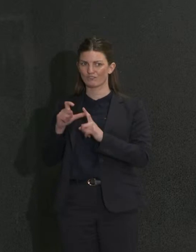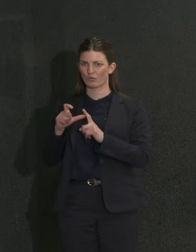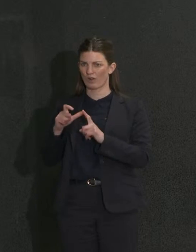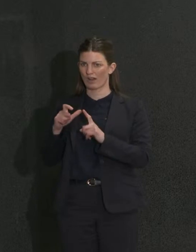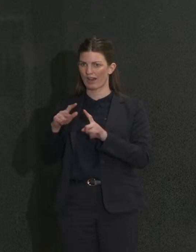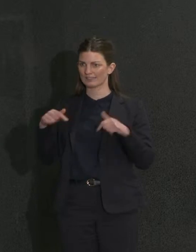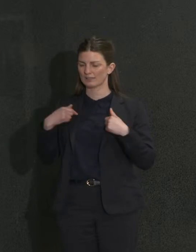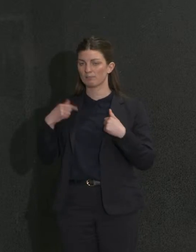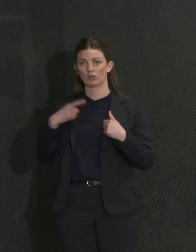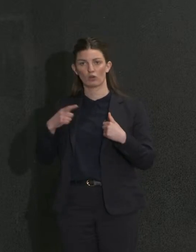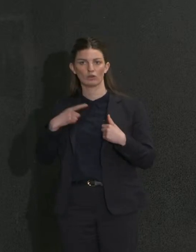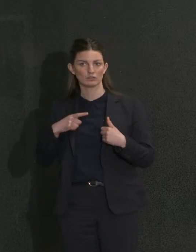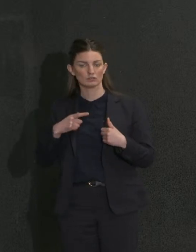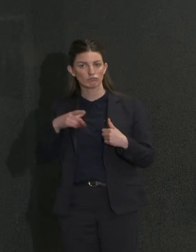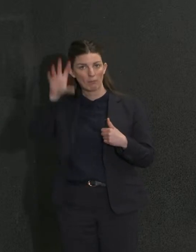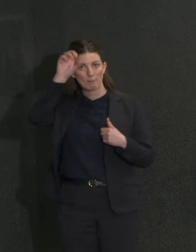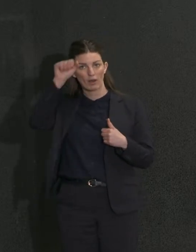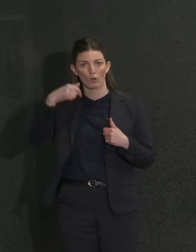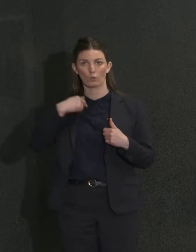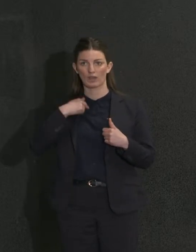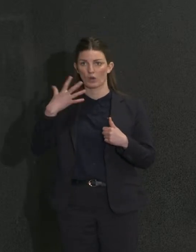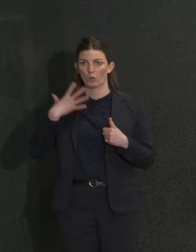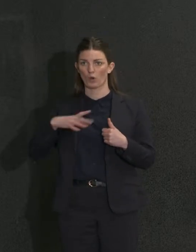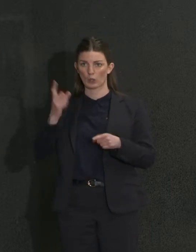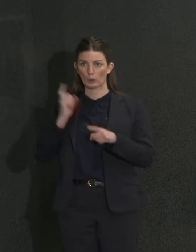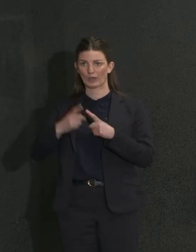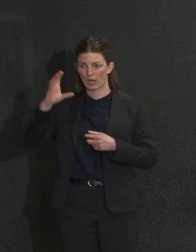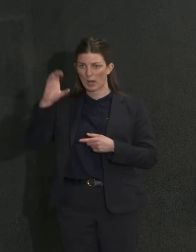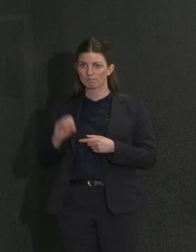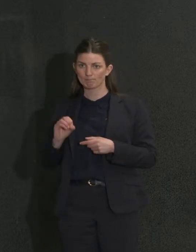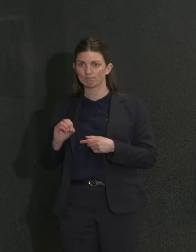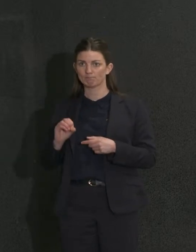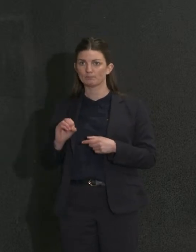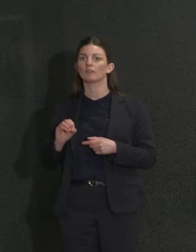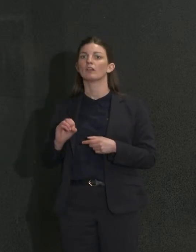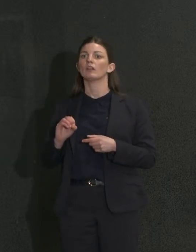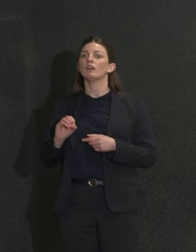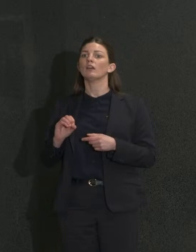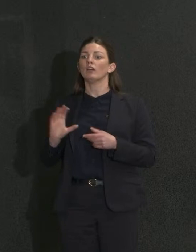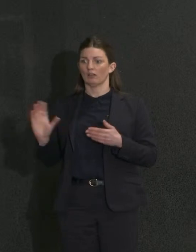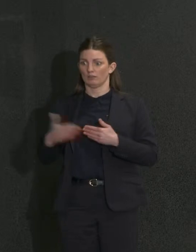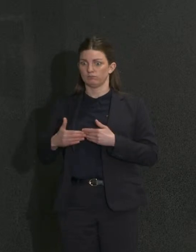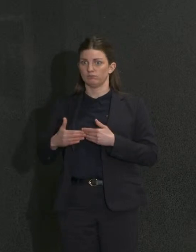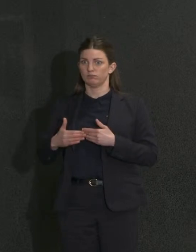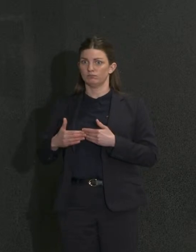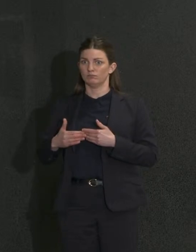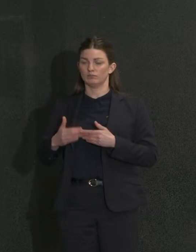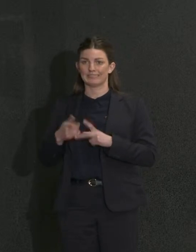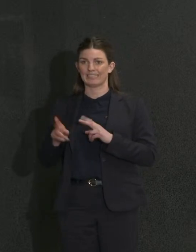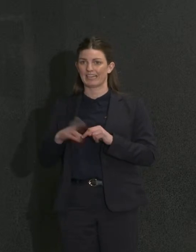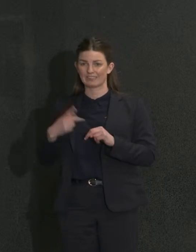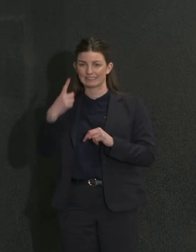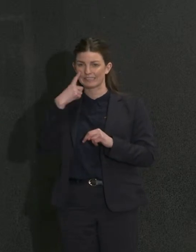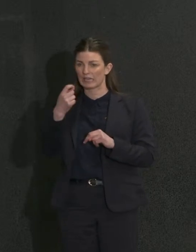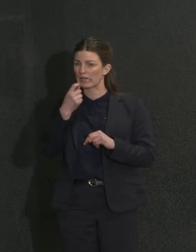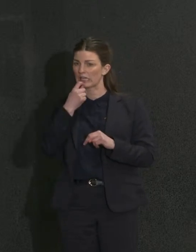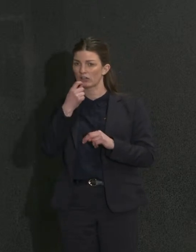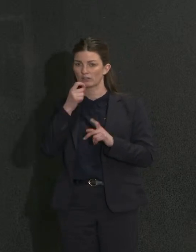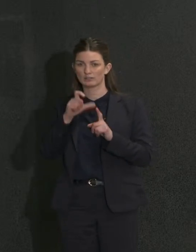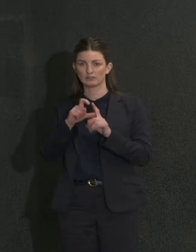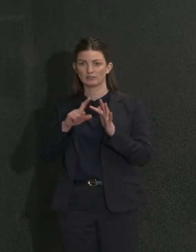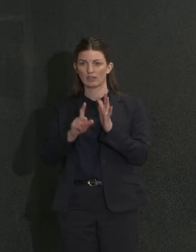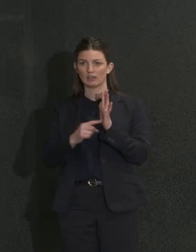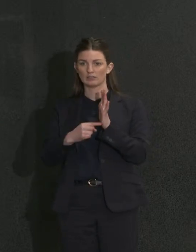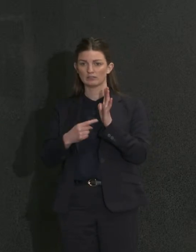mind, we have this focus on getting control quickly, activating these short, sharp lockdowns at the very earliest sign of this Delta strain being out